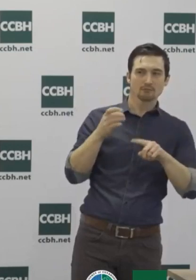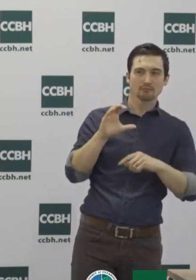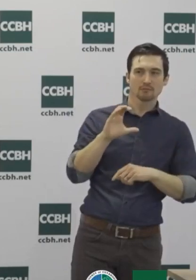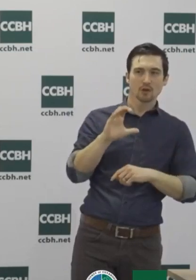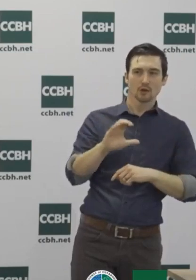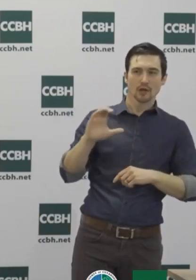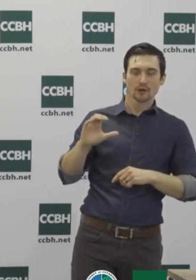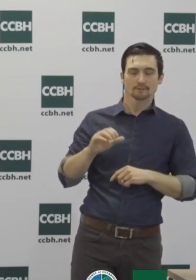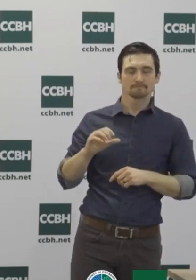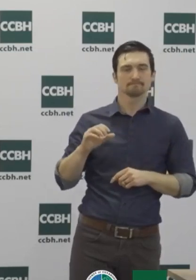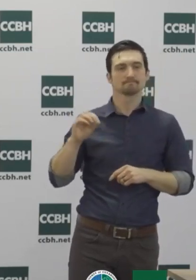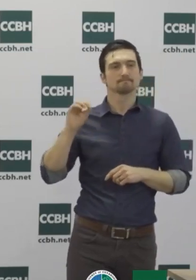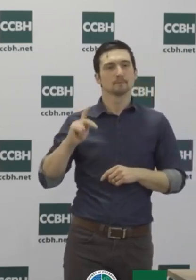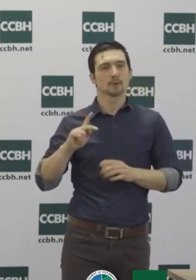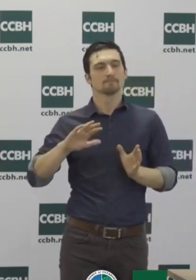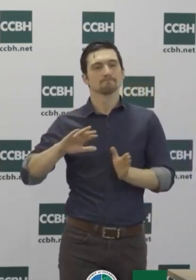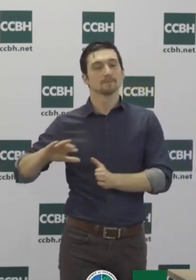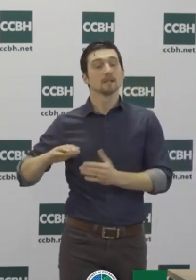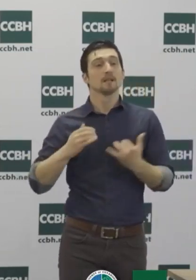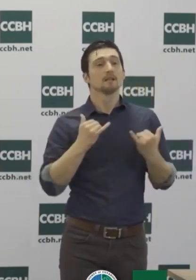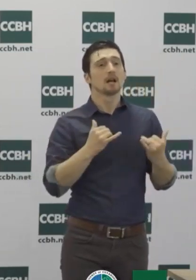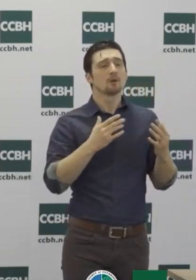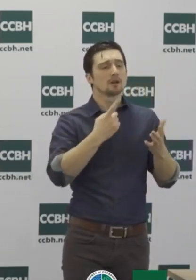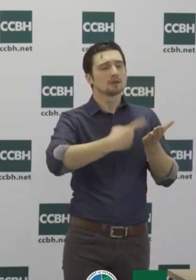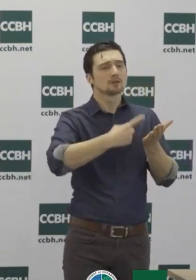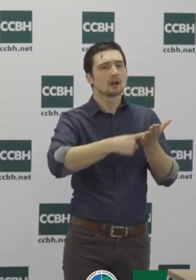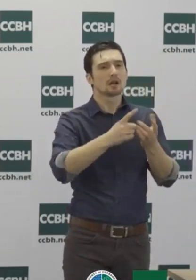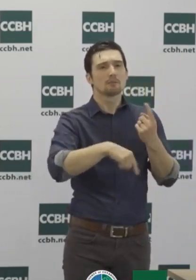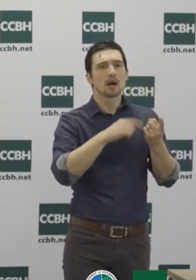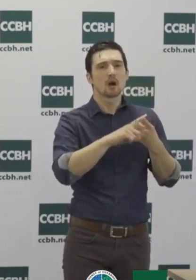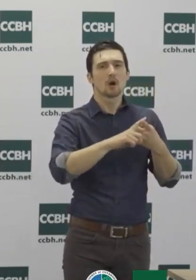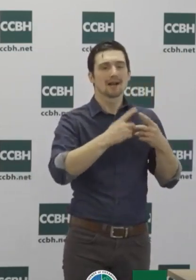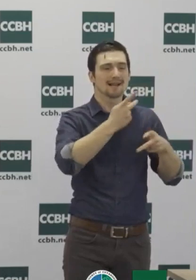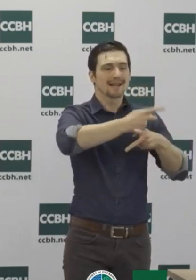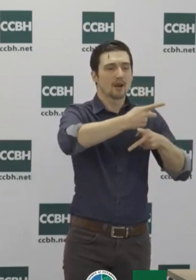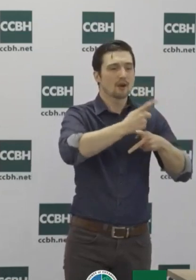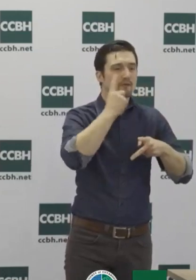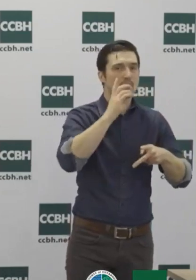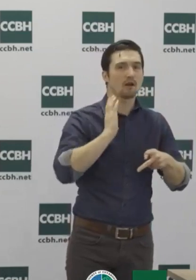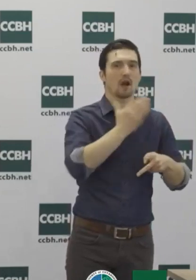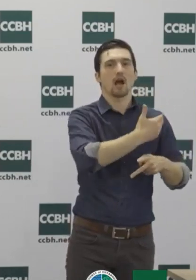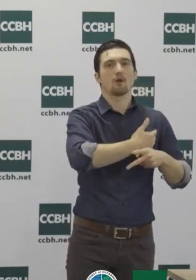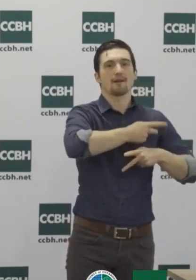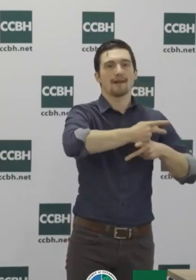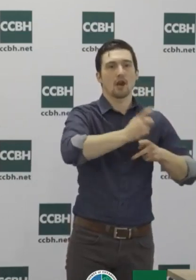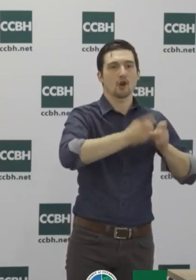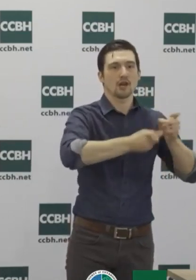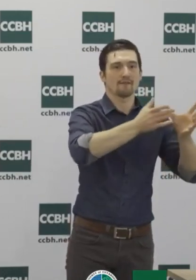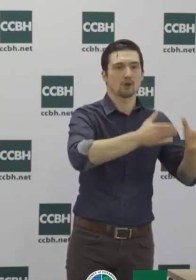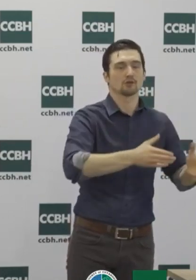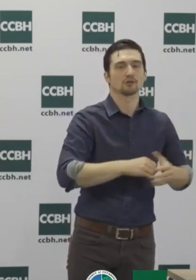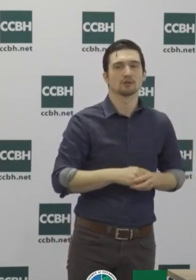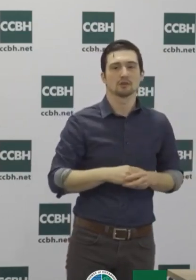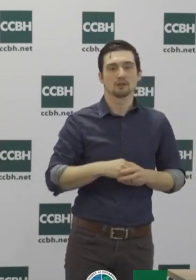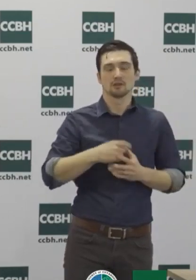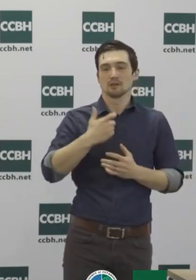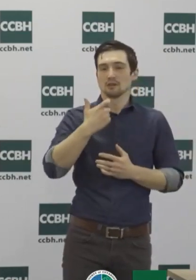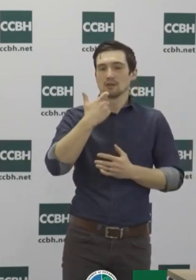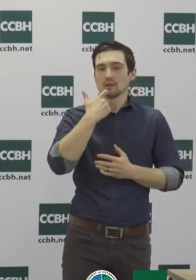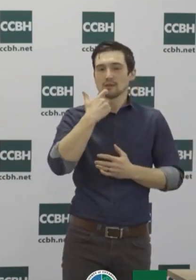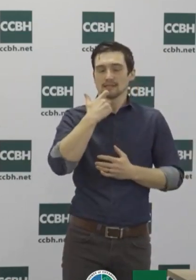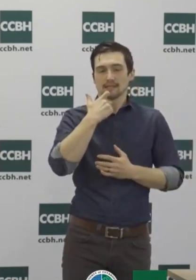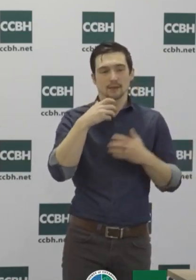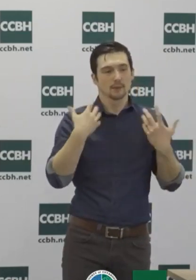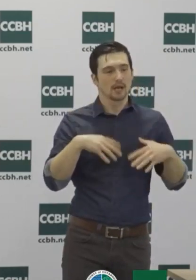our caregivers. These last couple of weeks have been very difficult in seeing the human